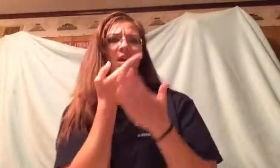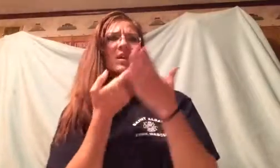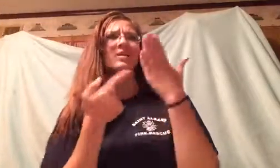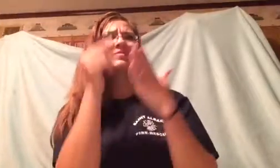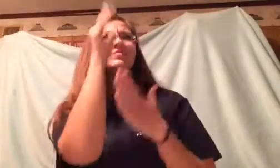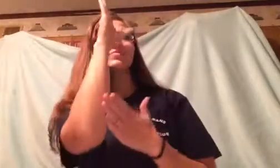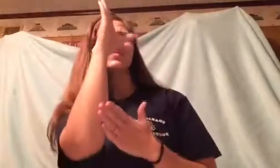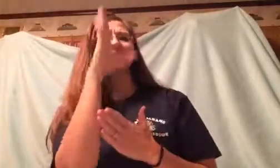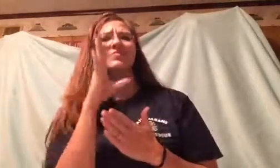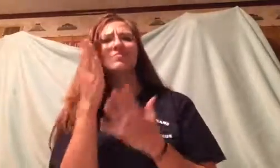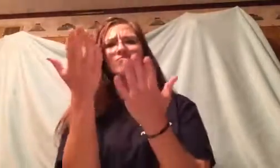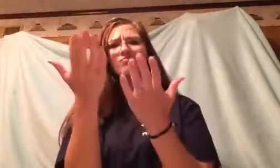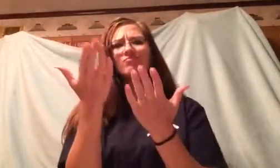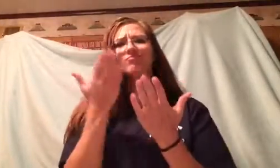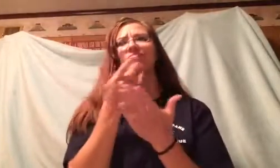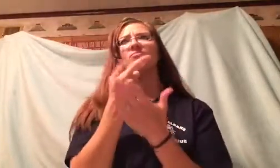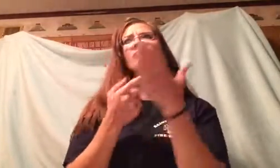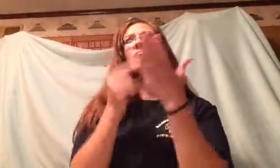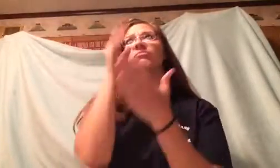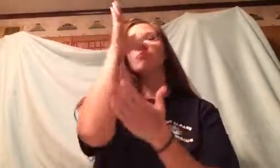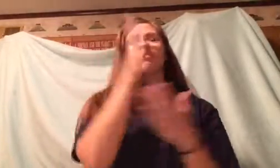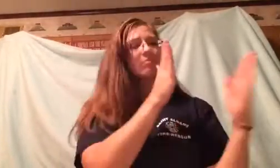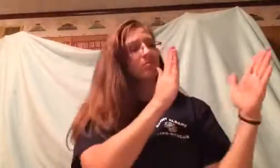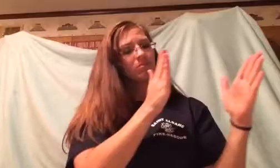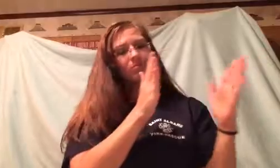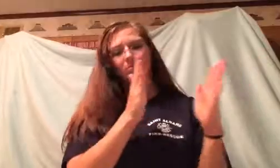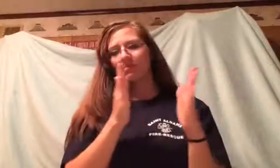What God has willed, what God has planned